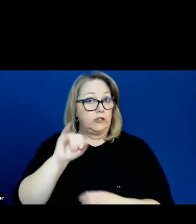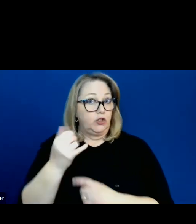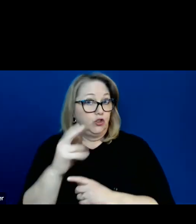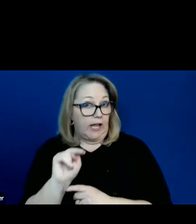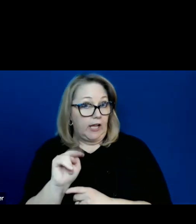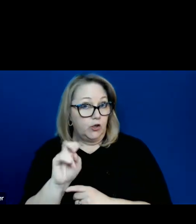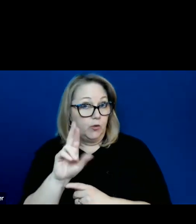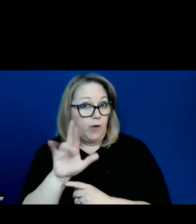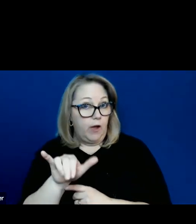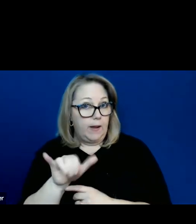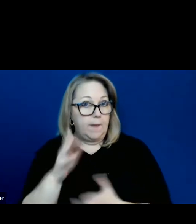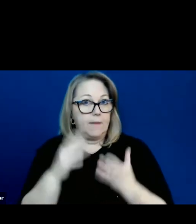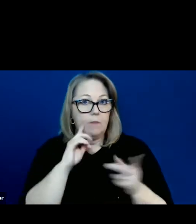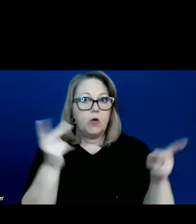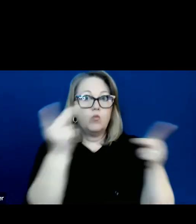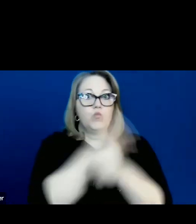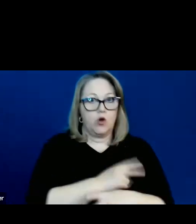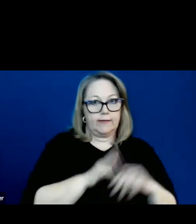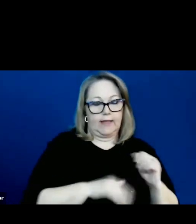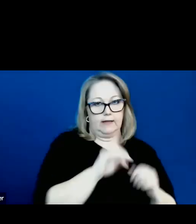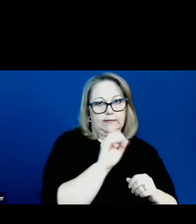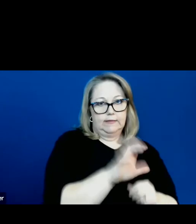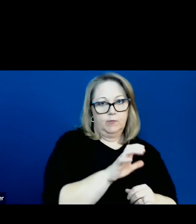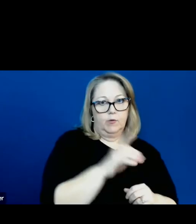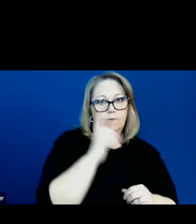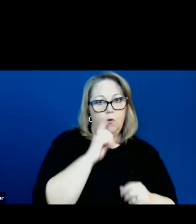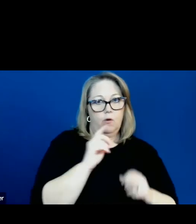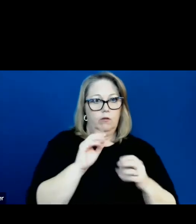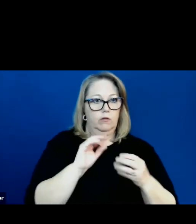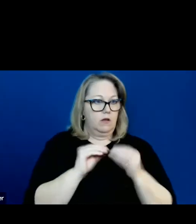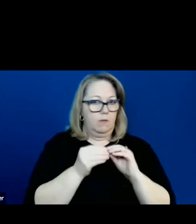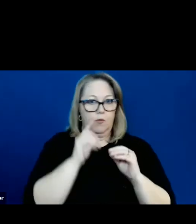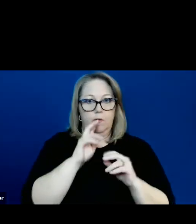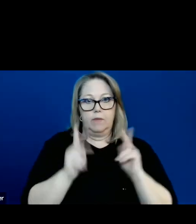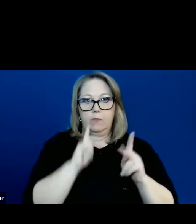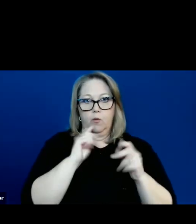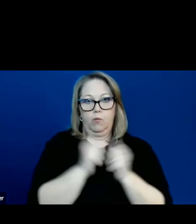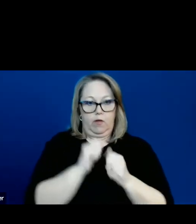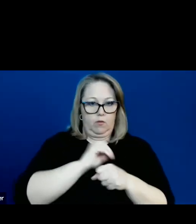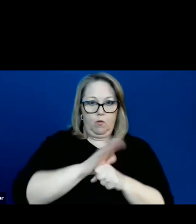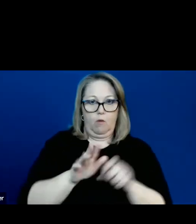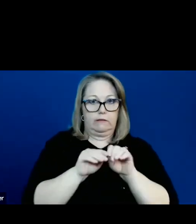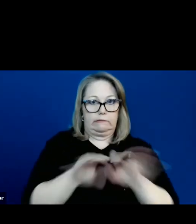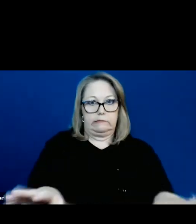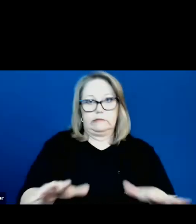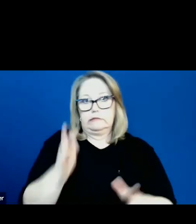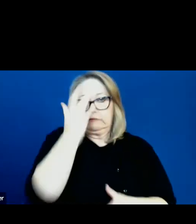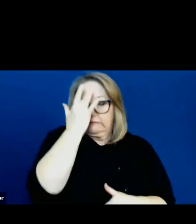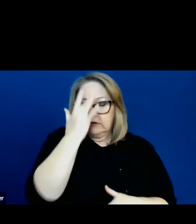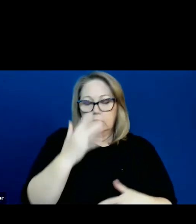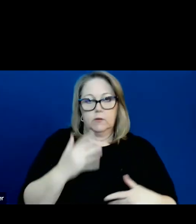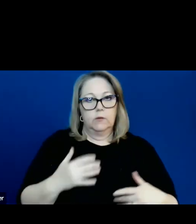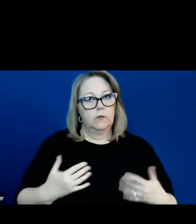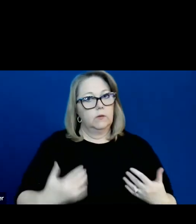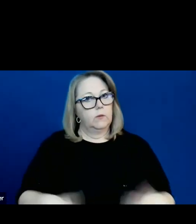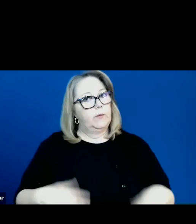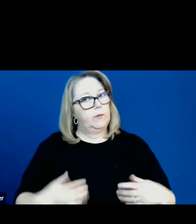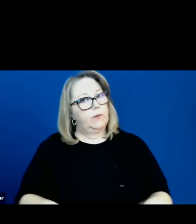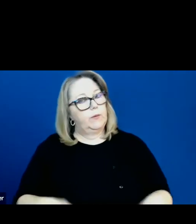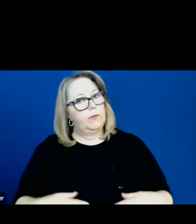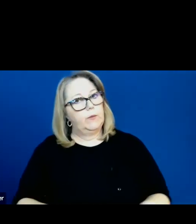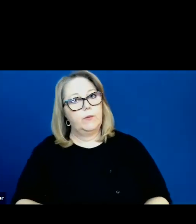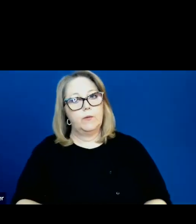can help prevent that, but we must all do it together. After a historically difficult year, we have so much